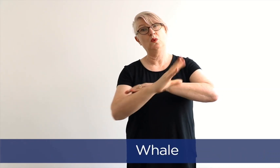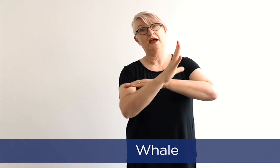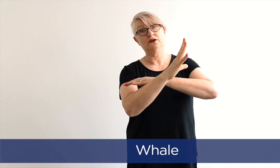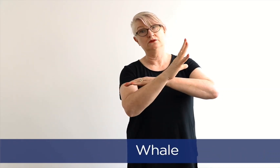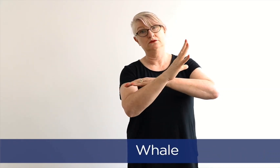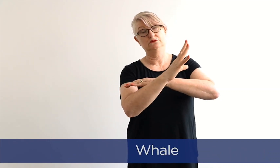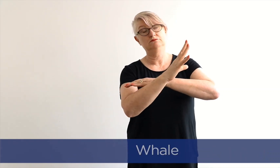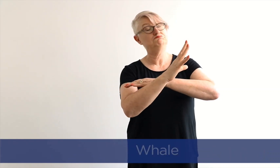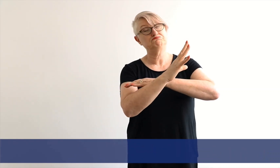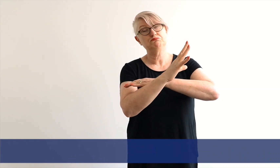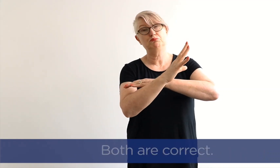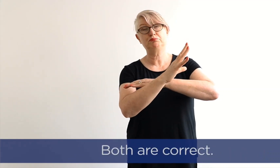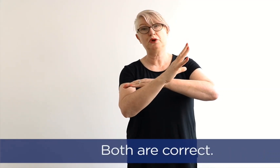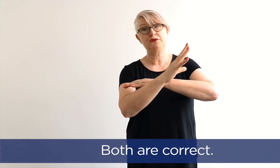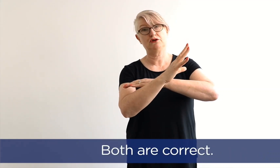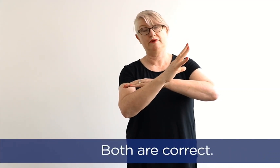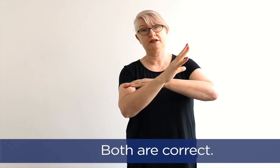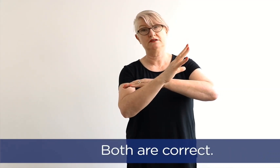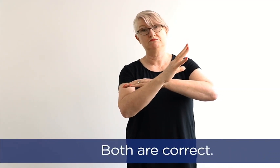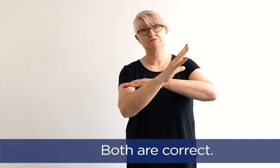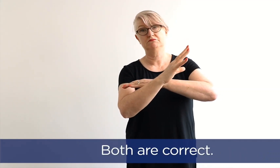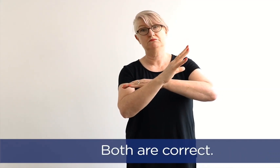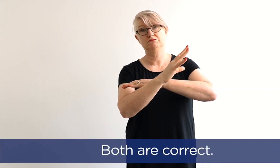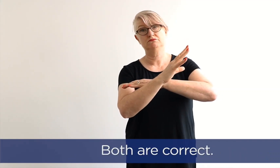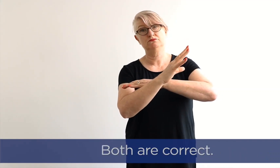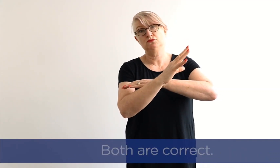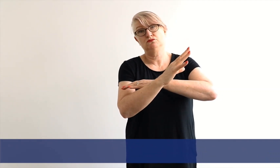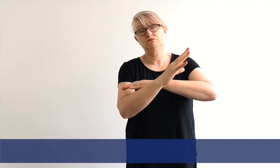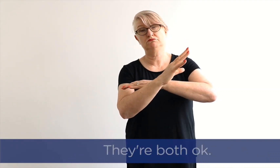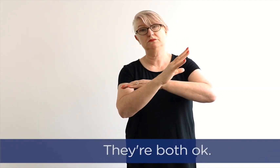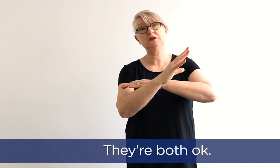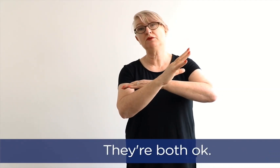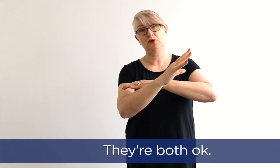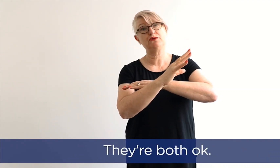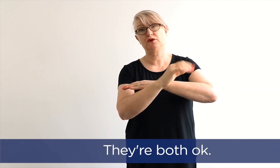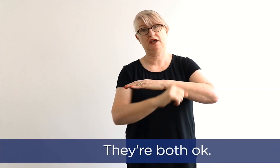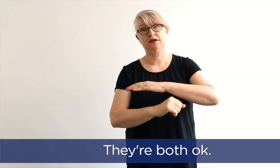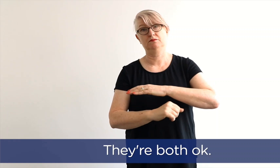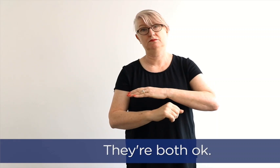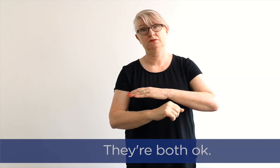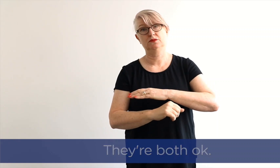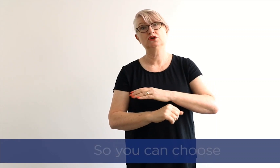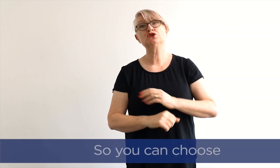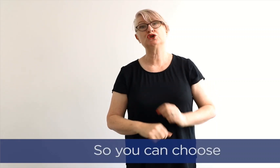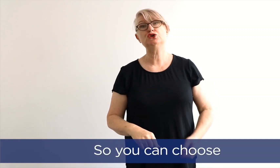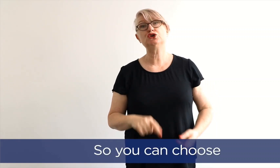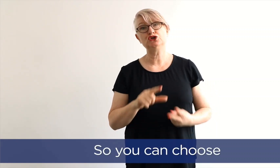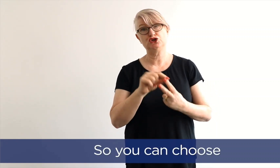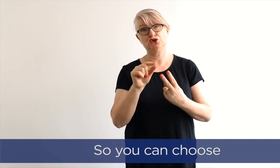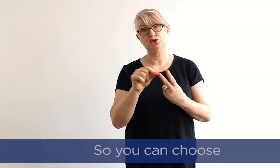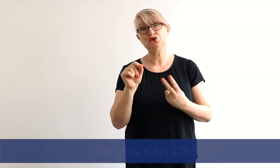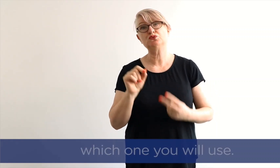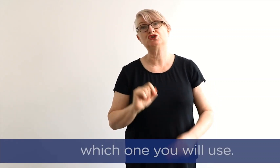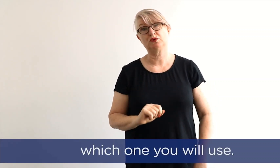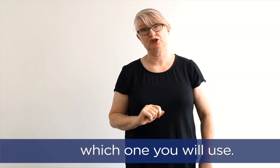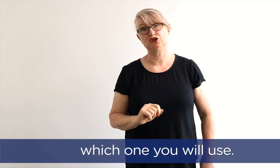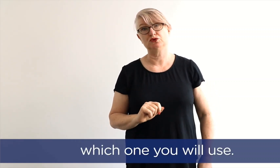Whale. Both are correct. They're both okay. So you can choose which one you will